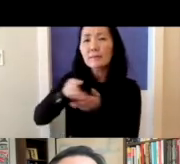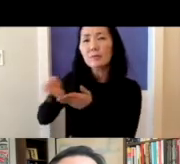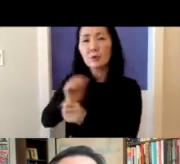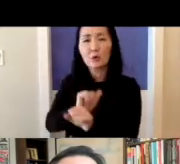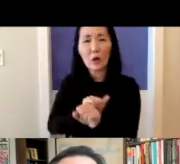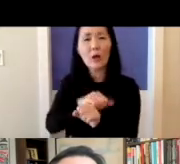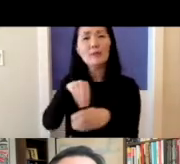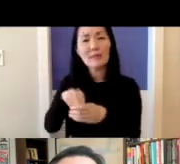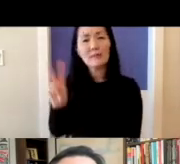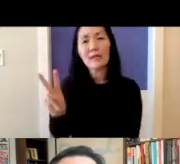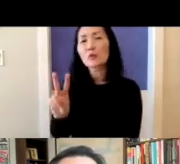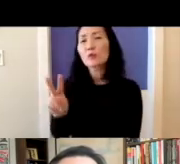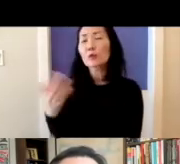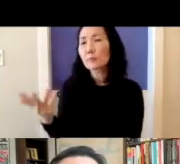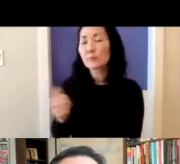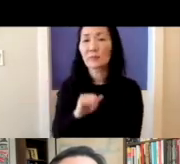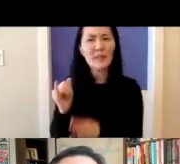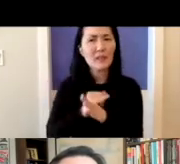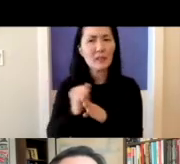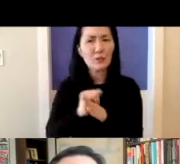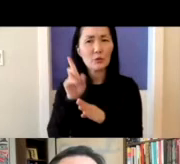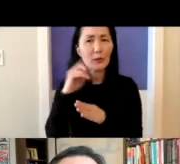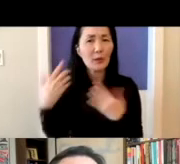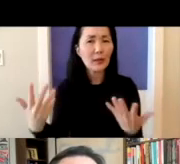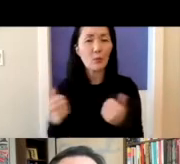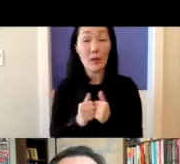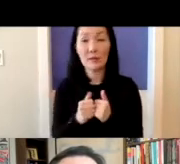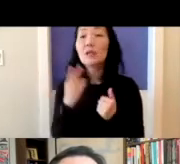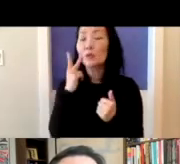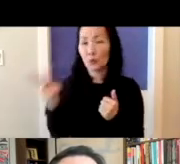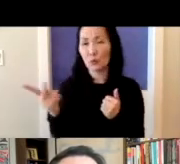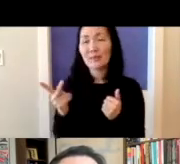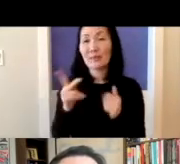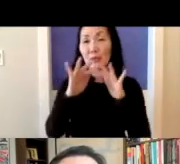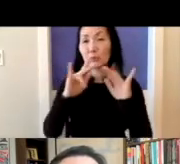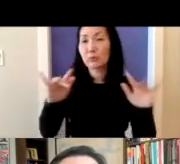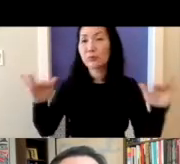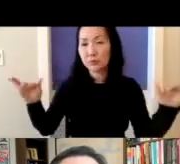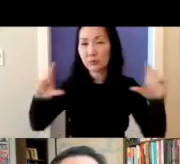industries here, it's really a variety of jobs